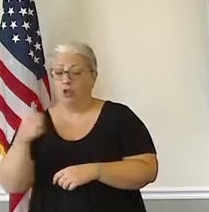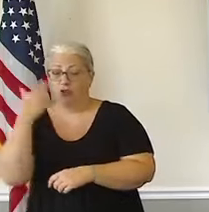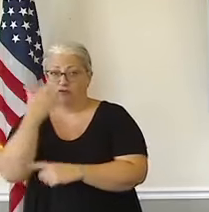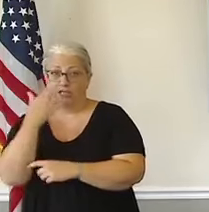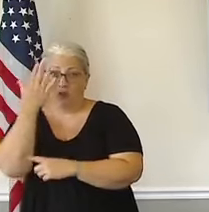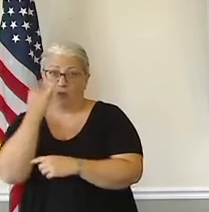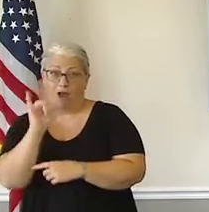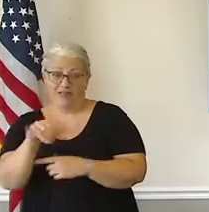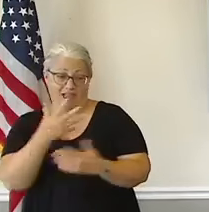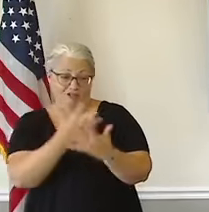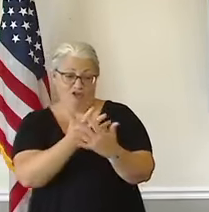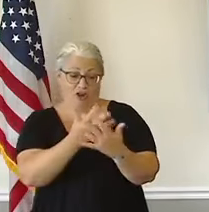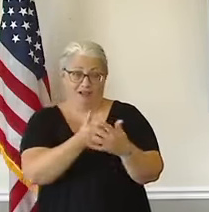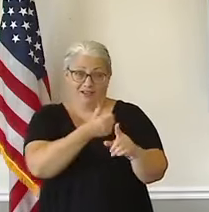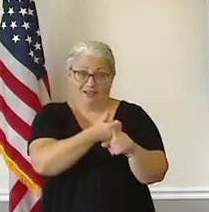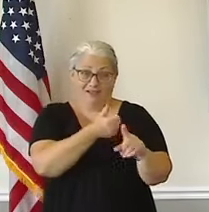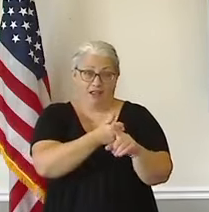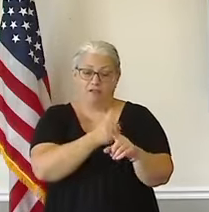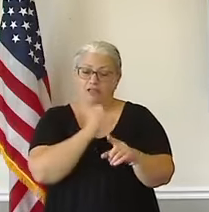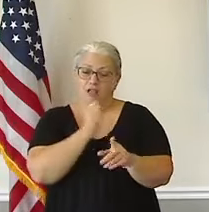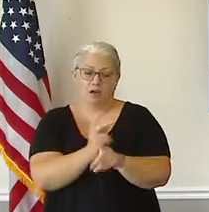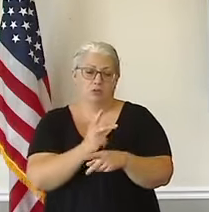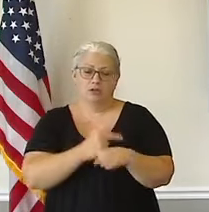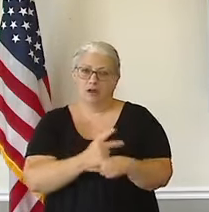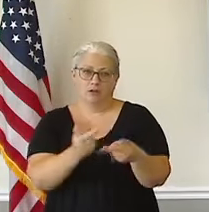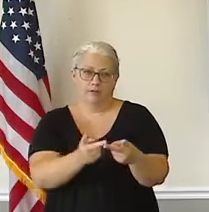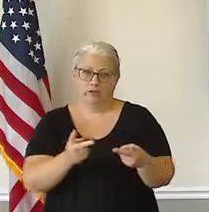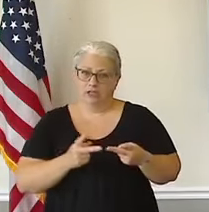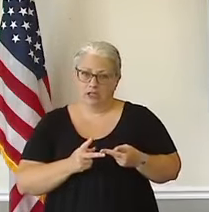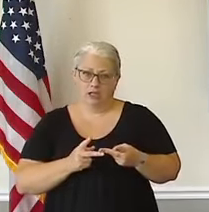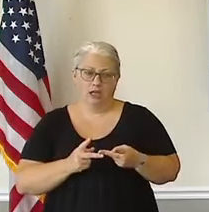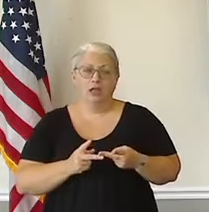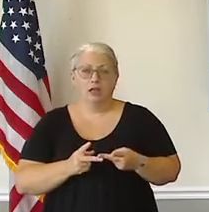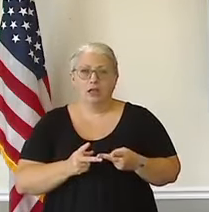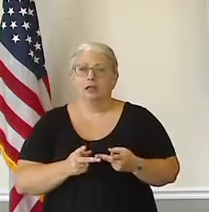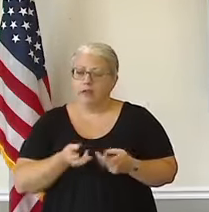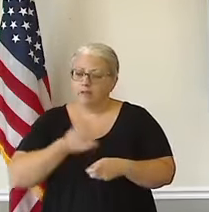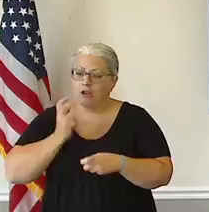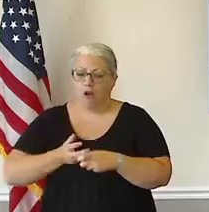productive facility. And so they're having a hard time meeting those, you know,